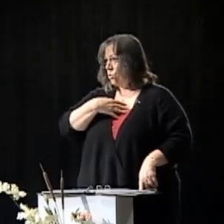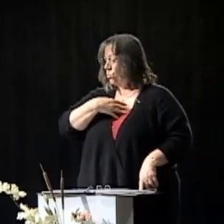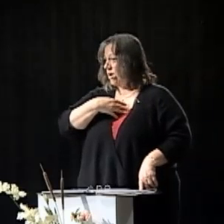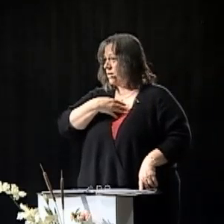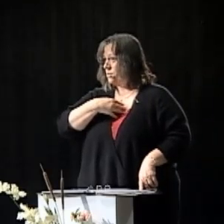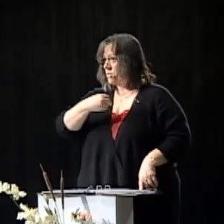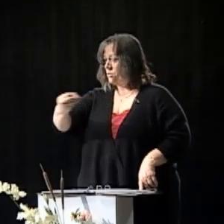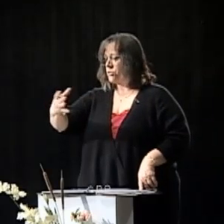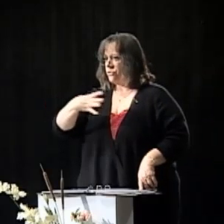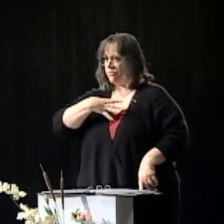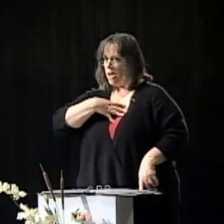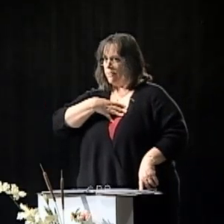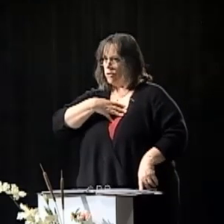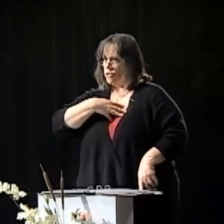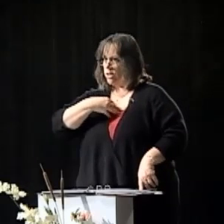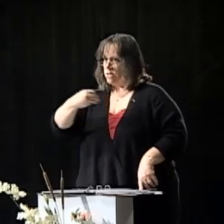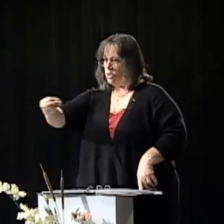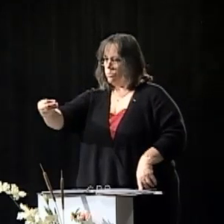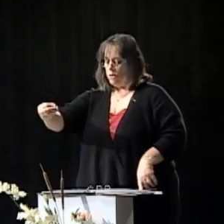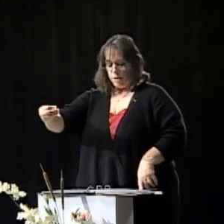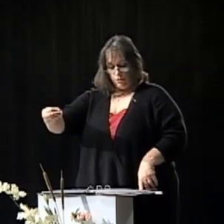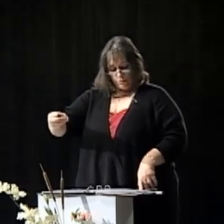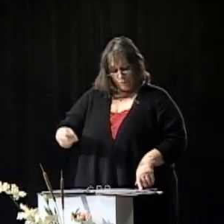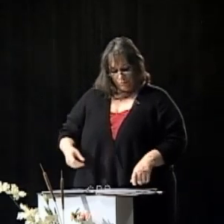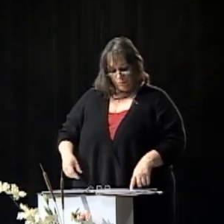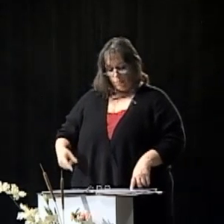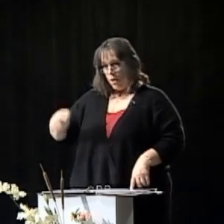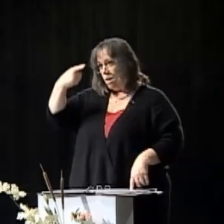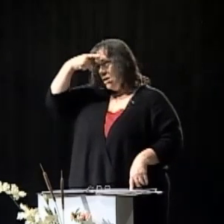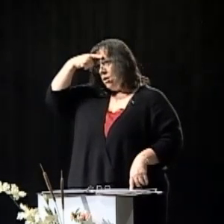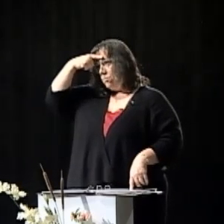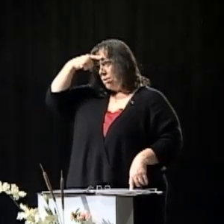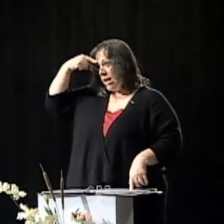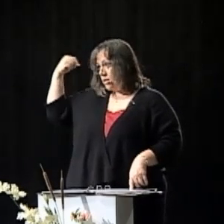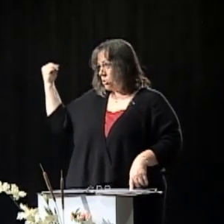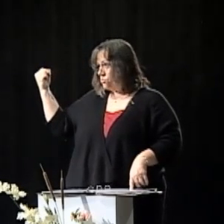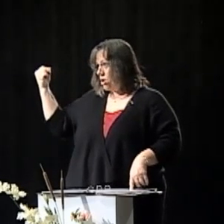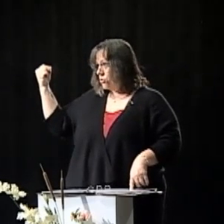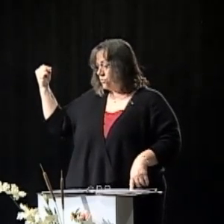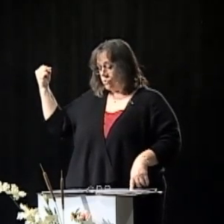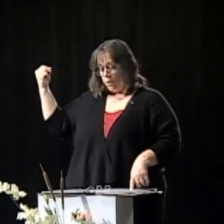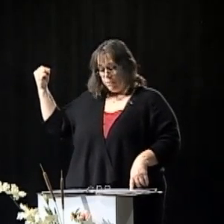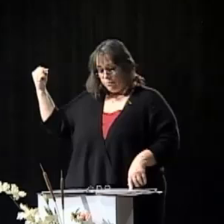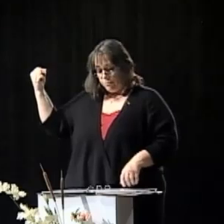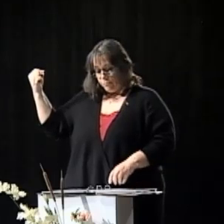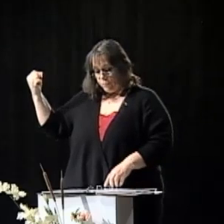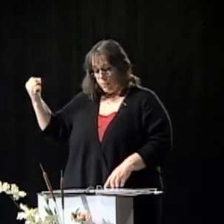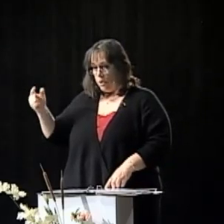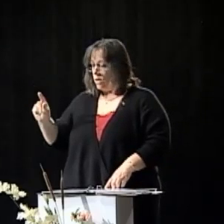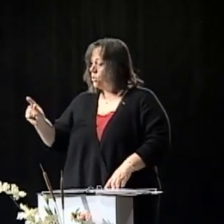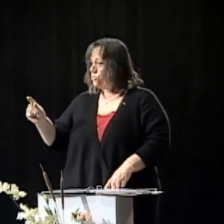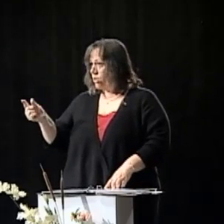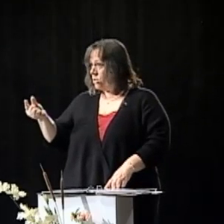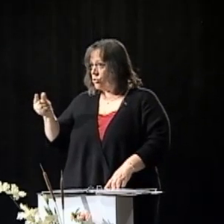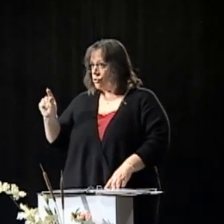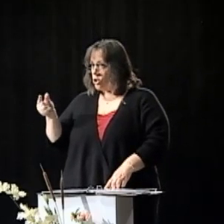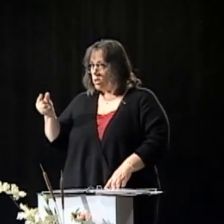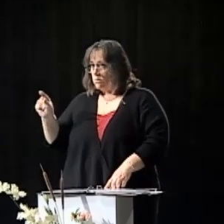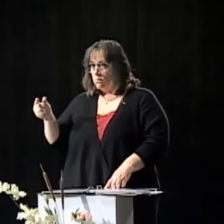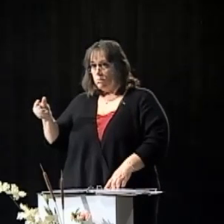white comes out, it's your 5 on your chest and you pull it out. Black is across your forehead. Green is your G,